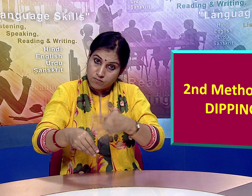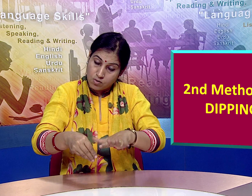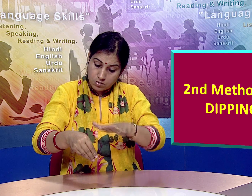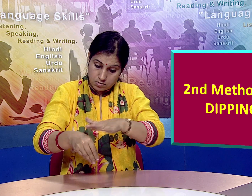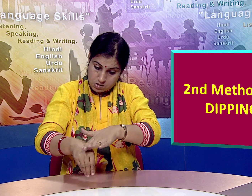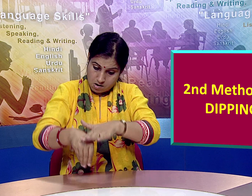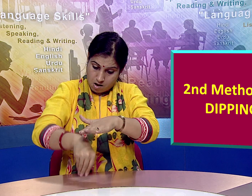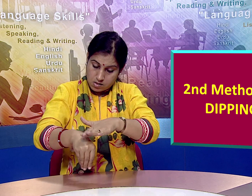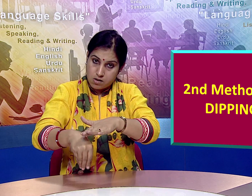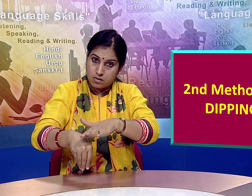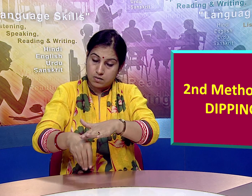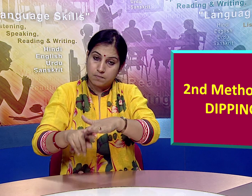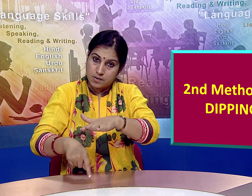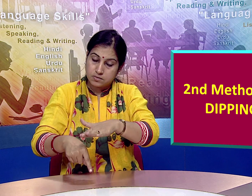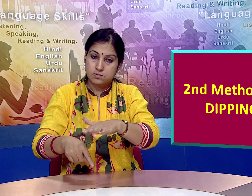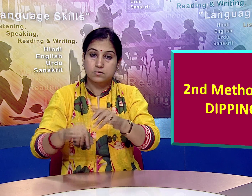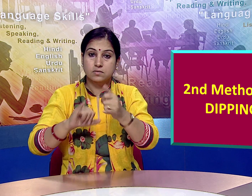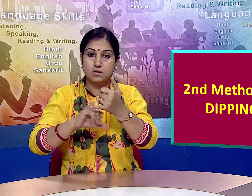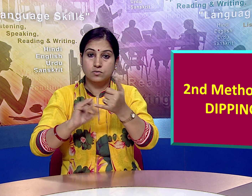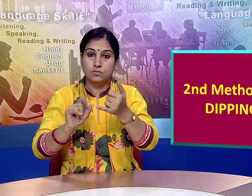into the stain removing agent or solvent.